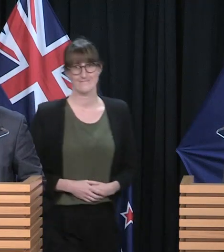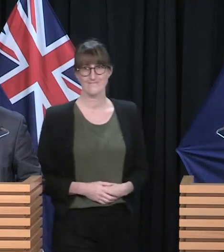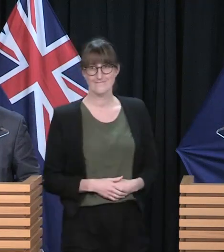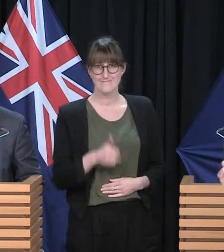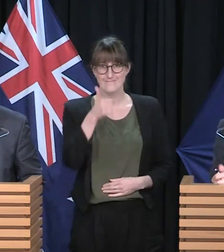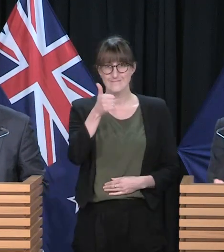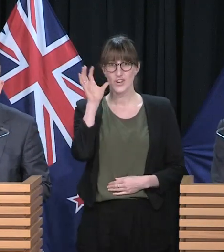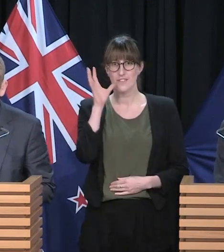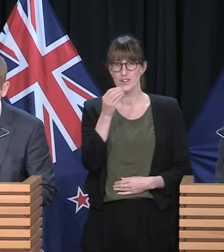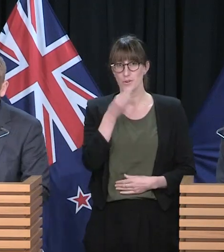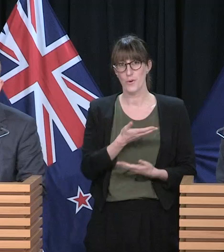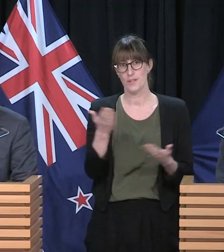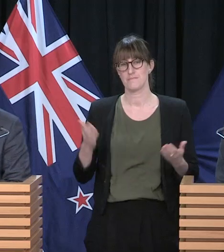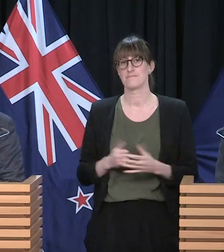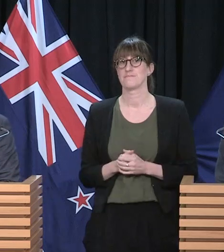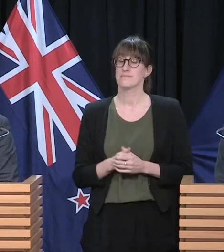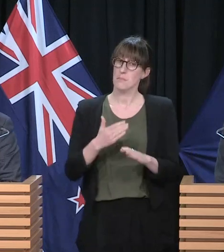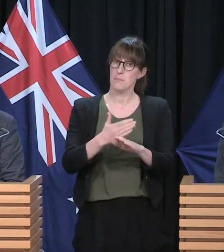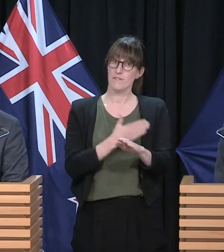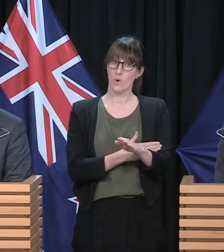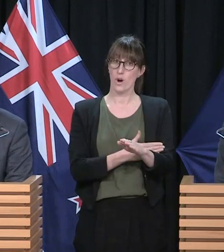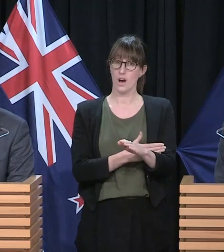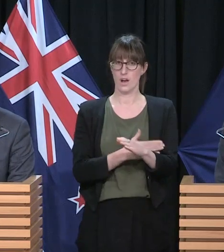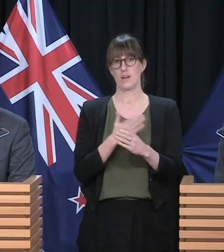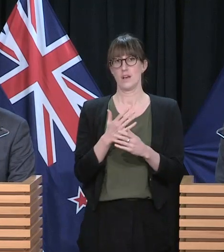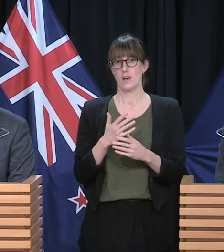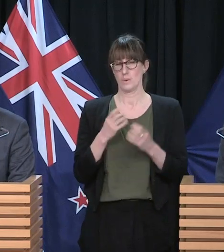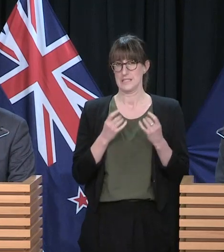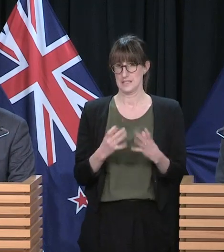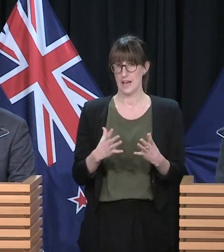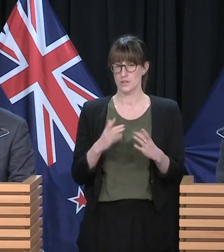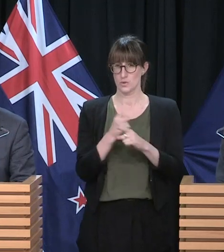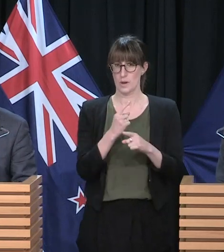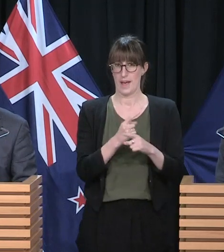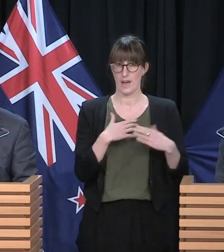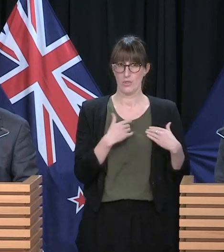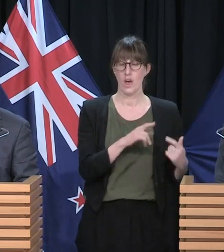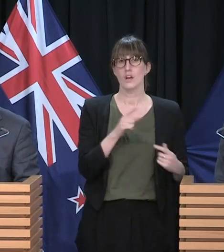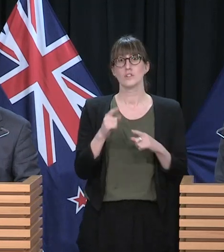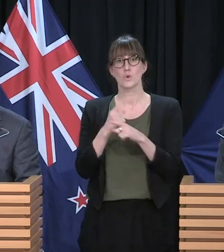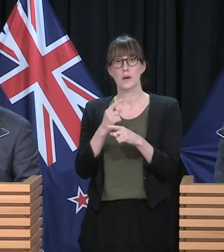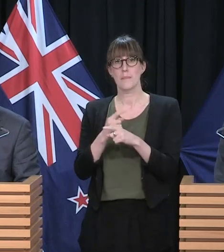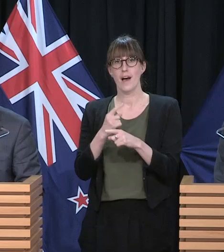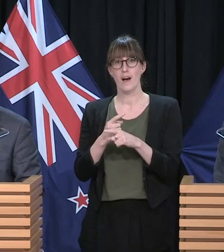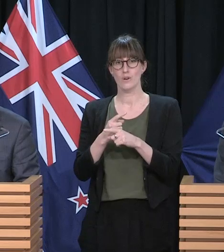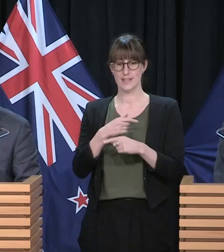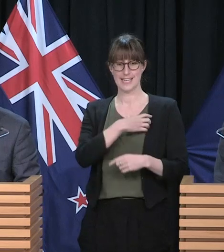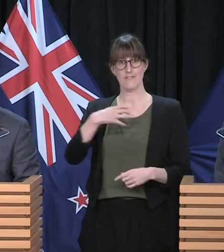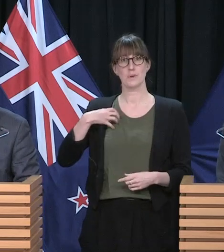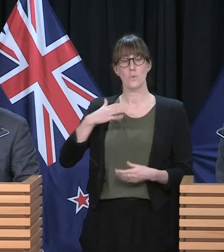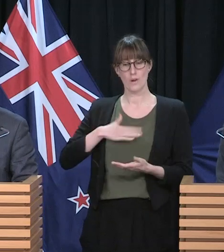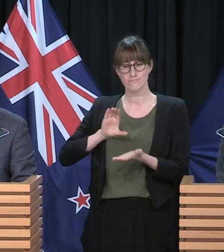Good afternoon, everybody. Before we get underway today, I wanted to start with a few words about the next tranche of health investments from